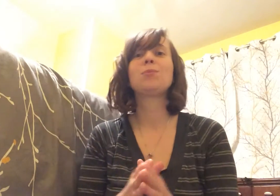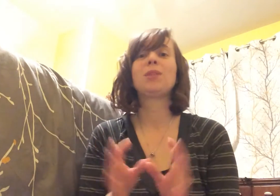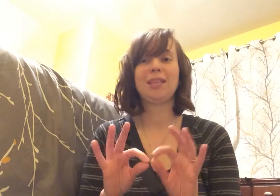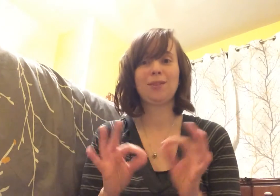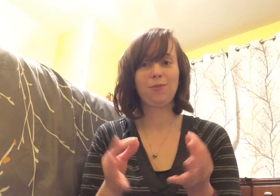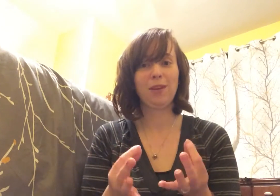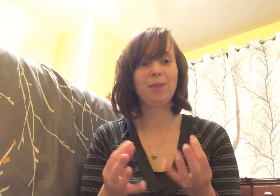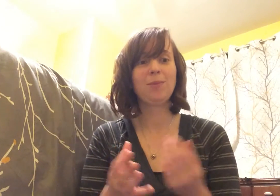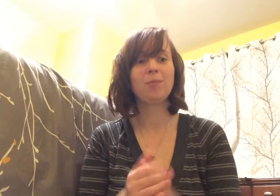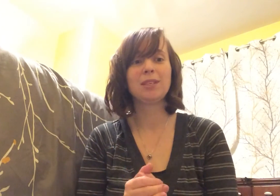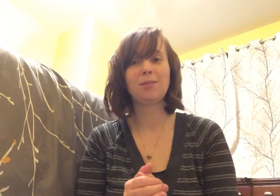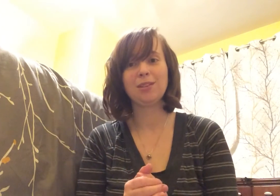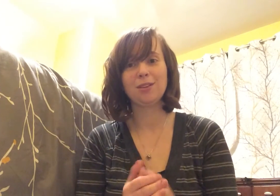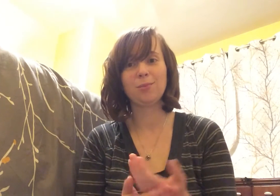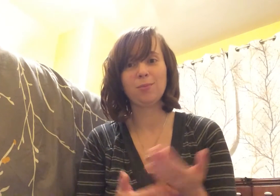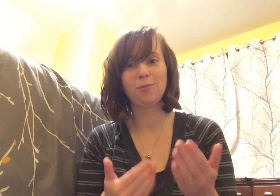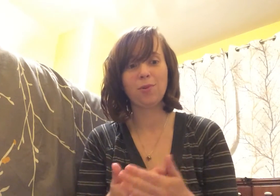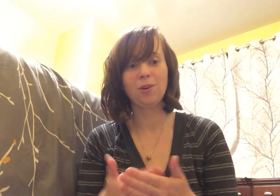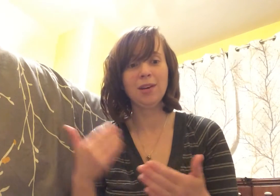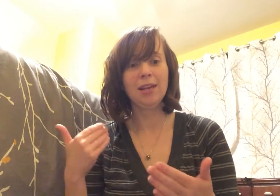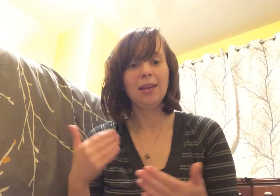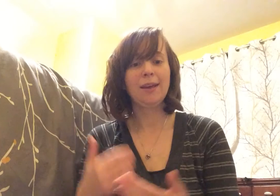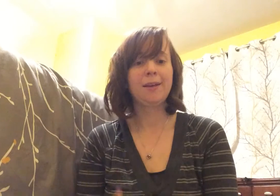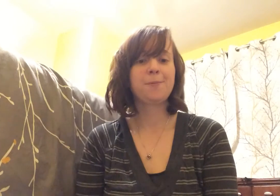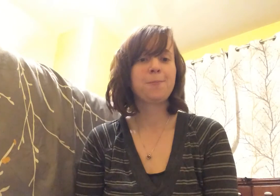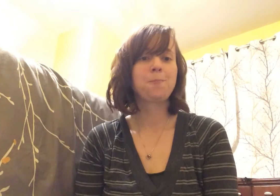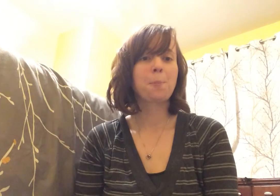with like the family members that we had talked about before.